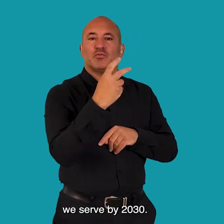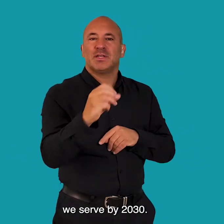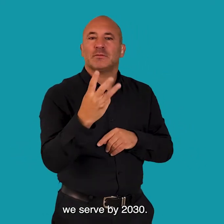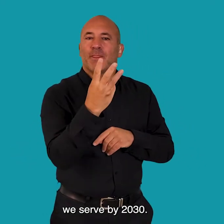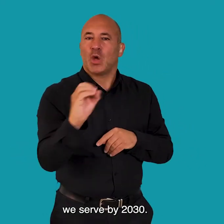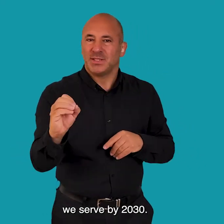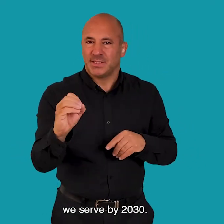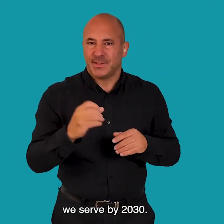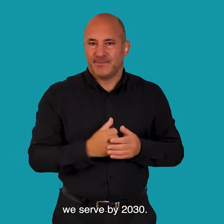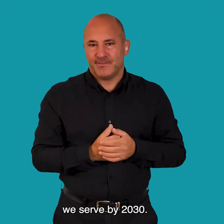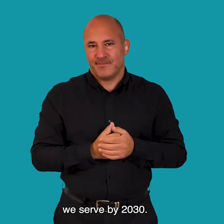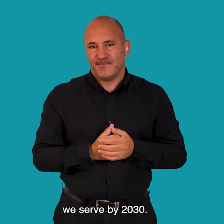by 2030.